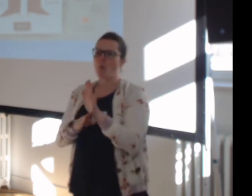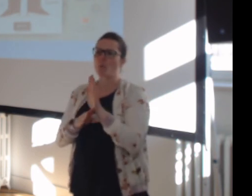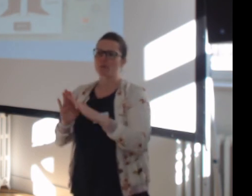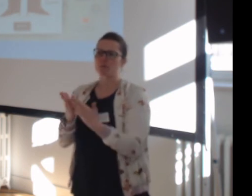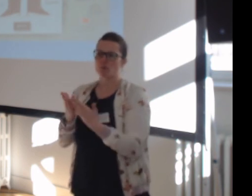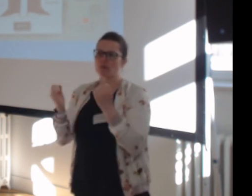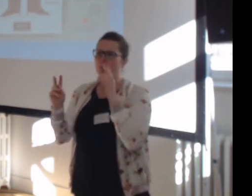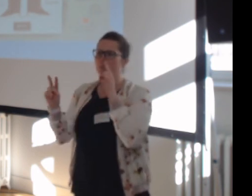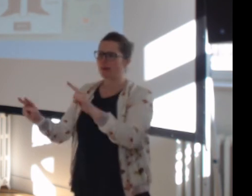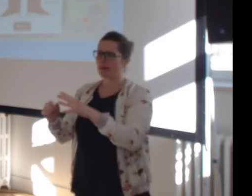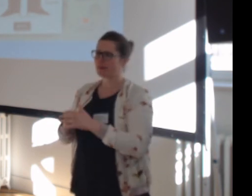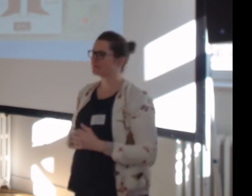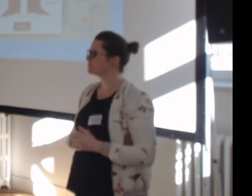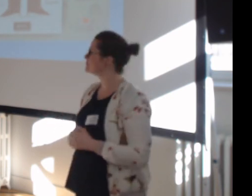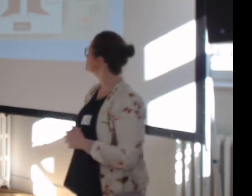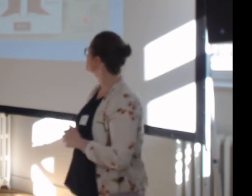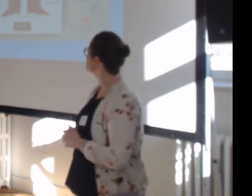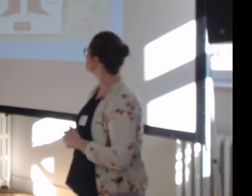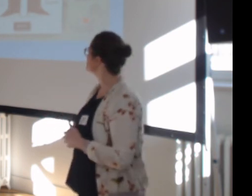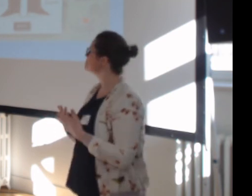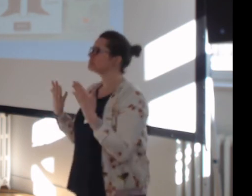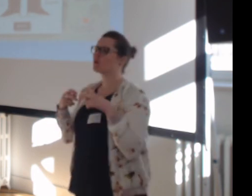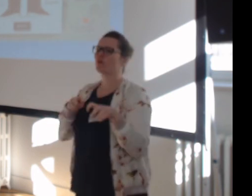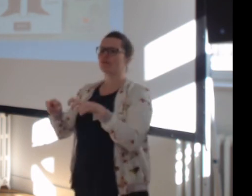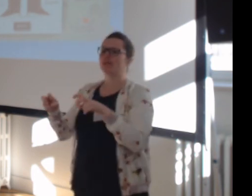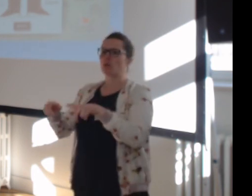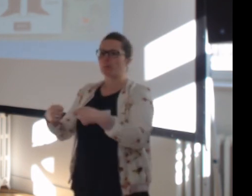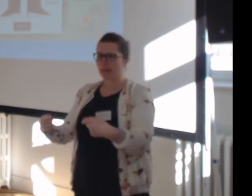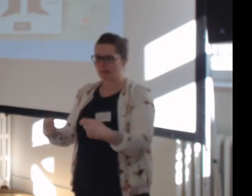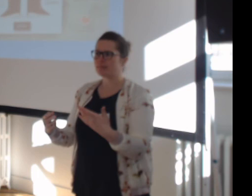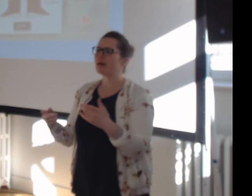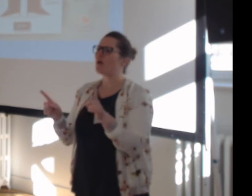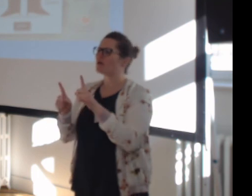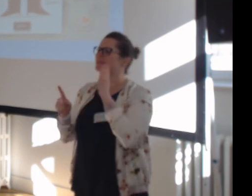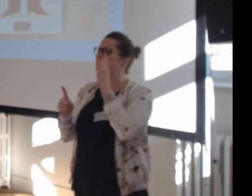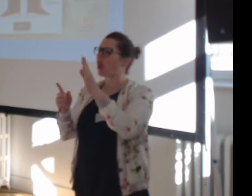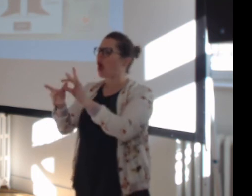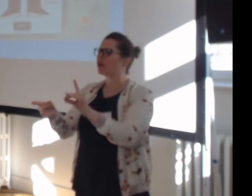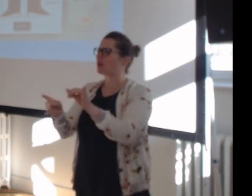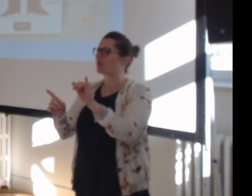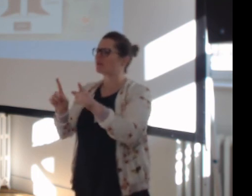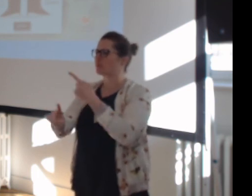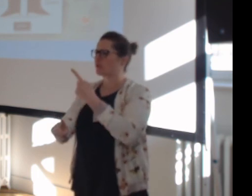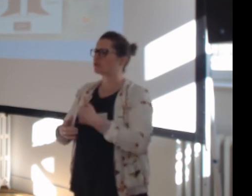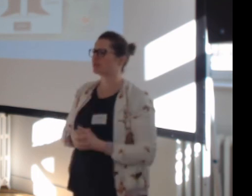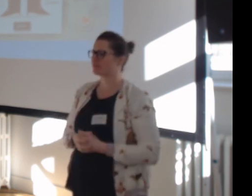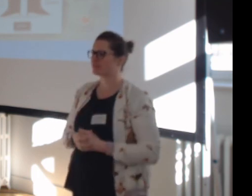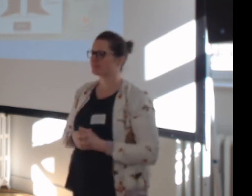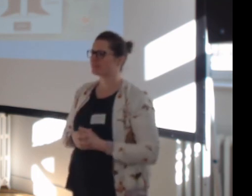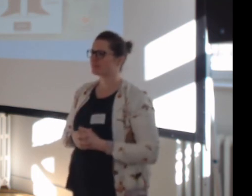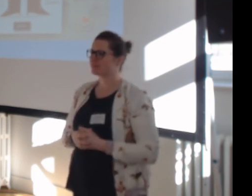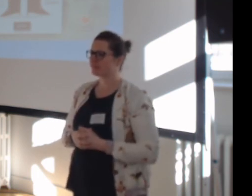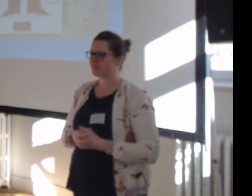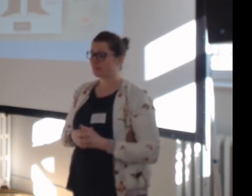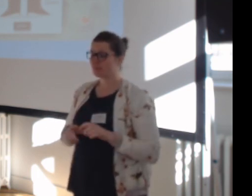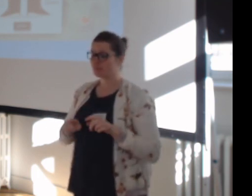look at. Let's have, I'll start the video and then I'll do a bit of description as well as what's happening. And the video is, I want to